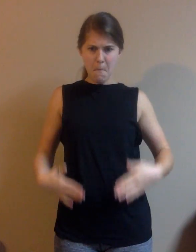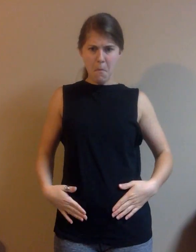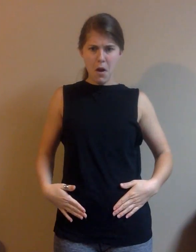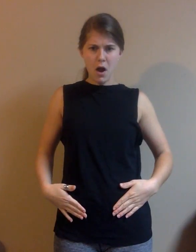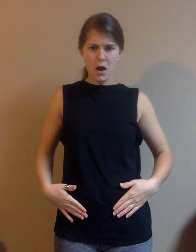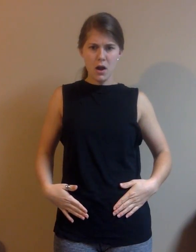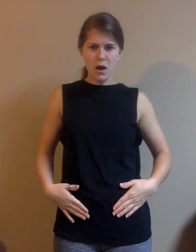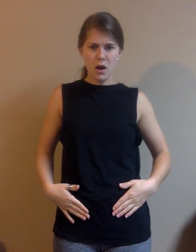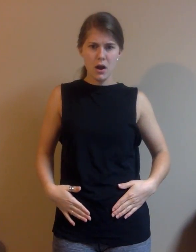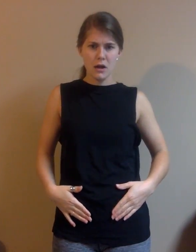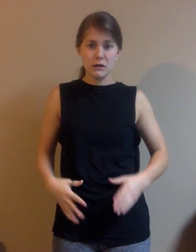You know, it's...